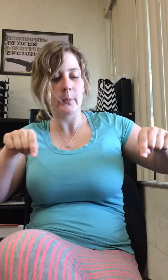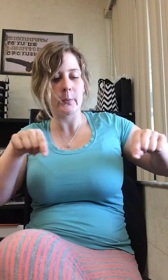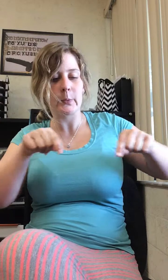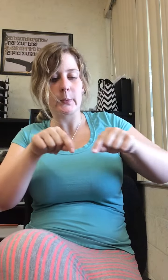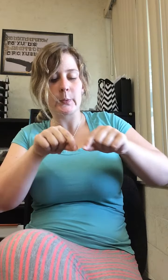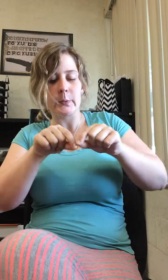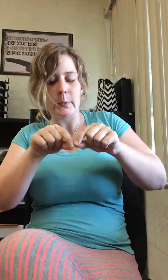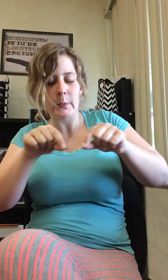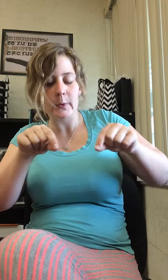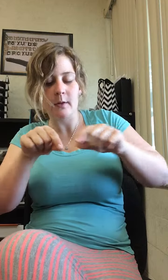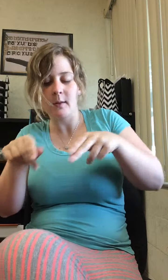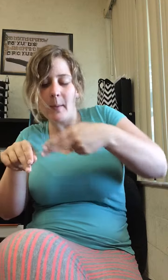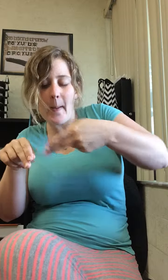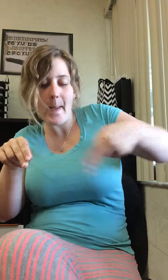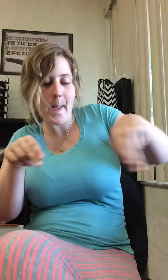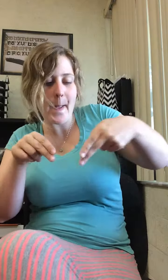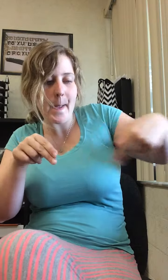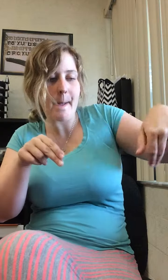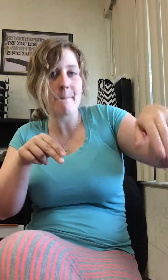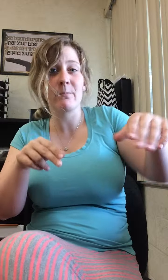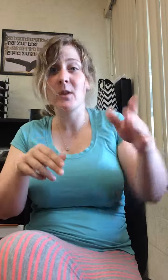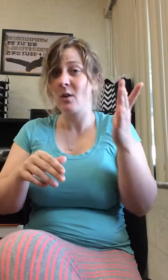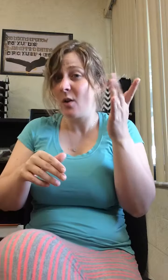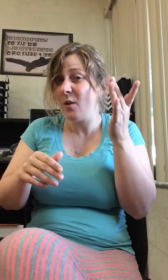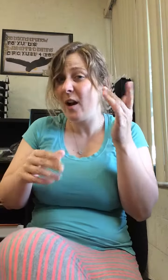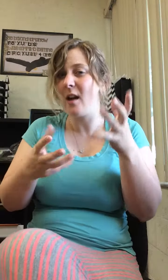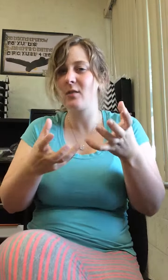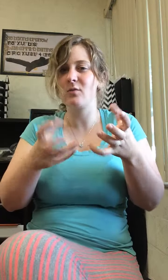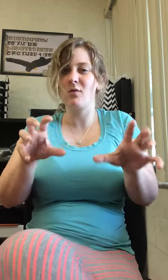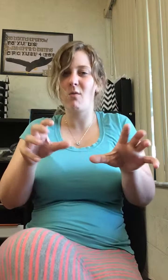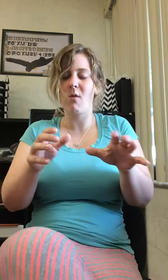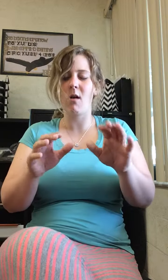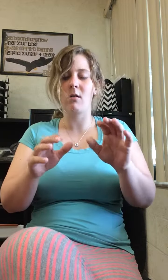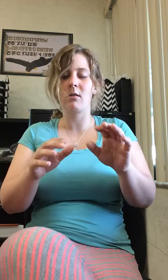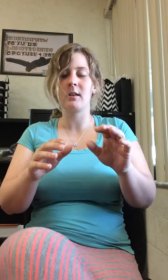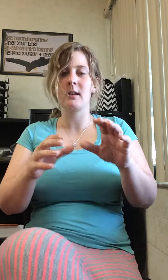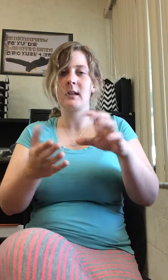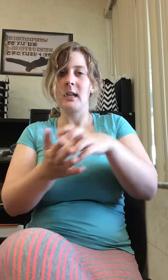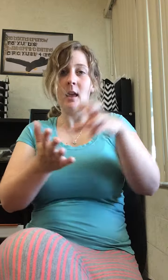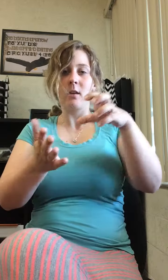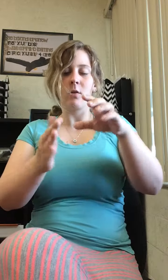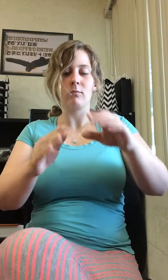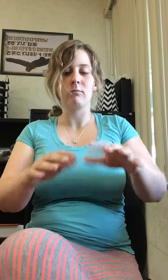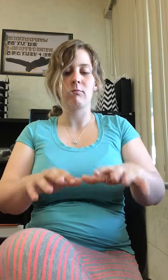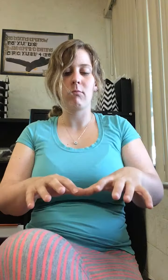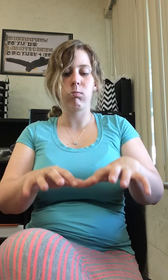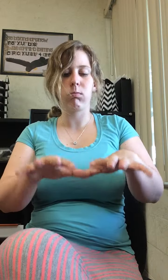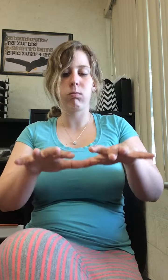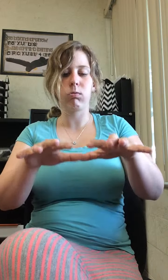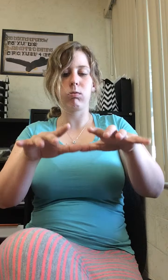So now, I'll put the butter aside, and then what I have is just